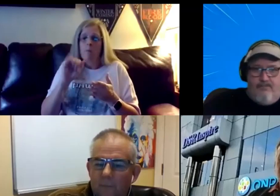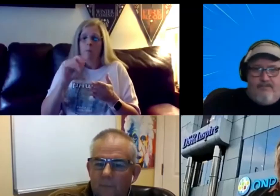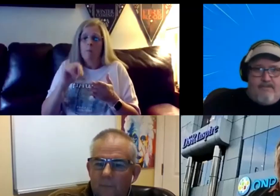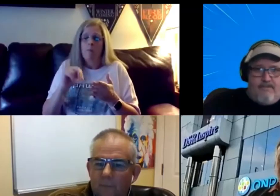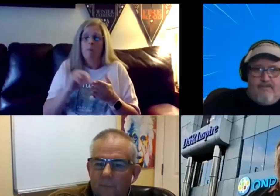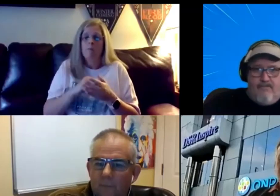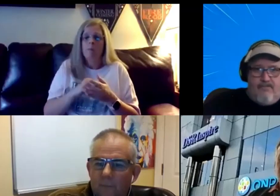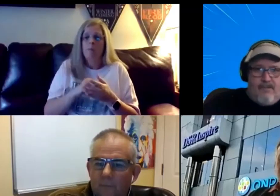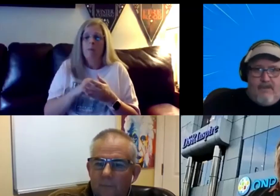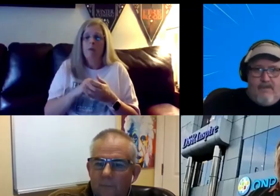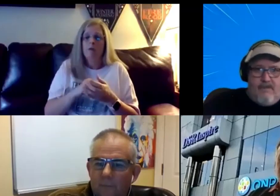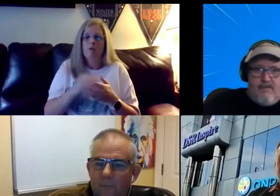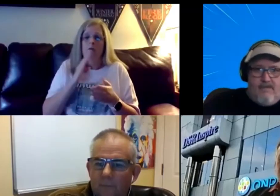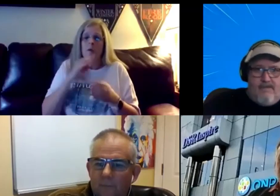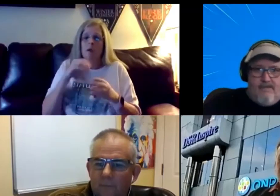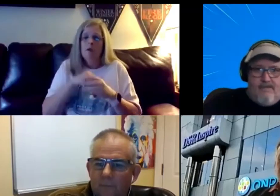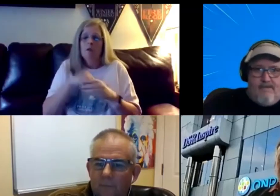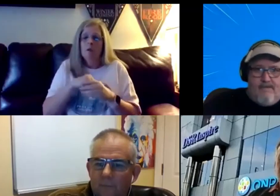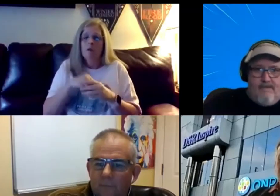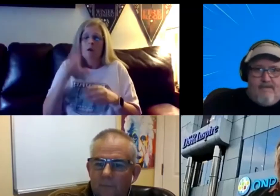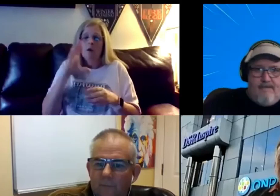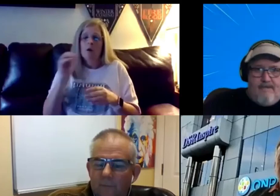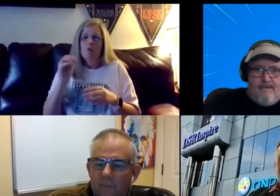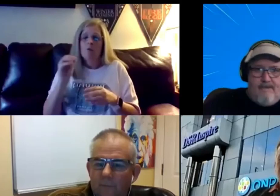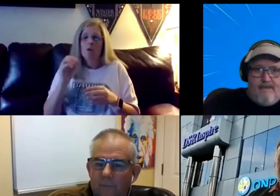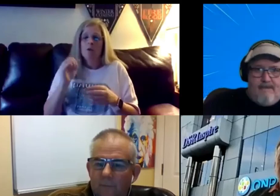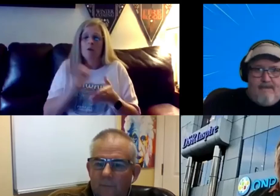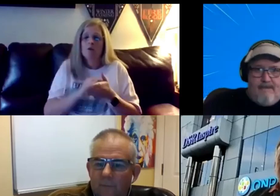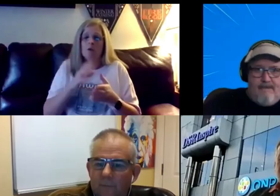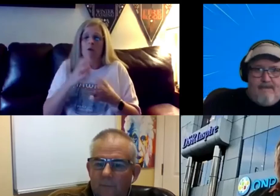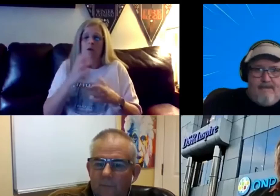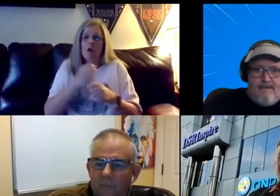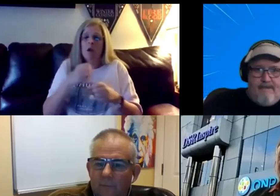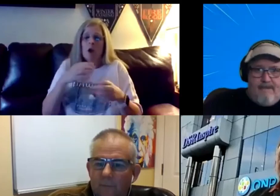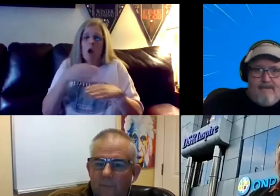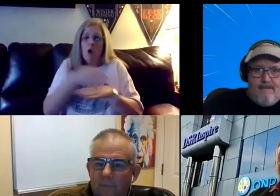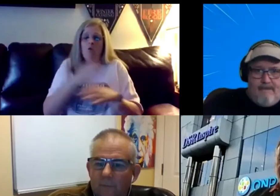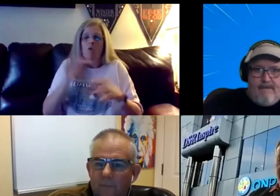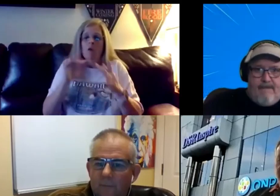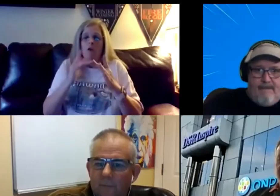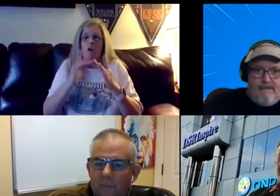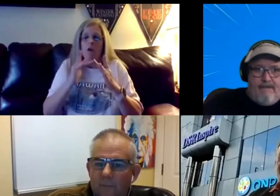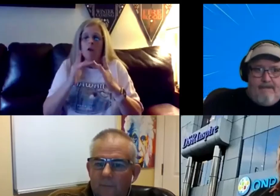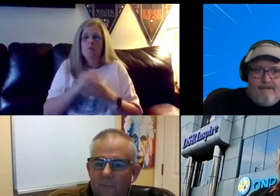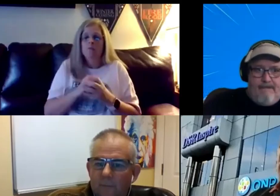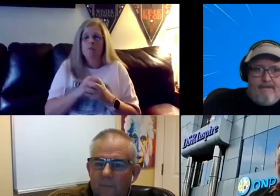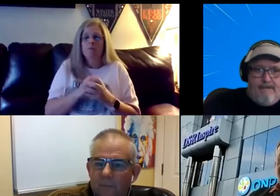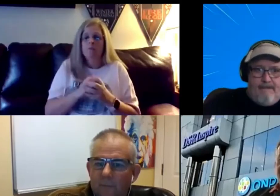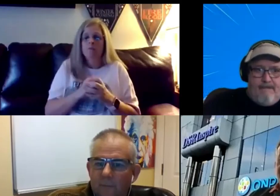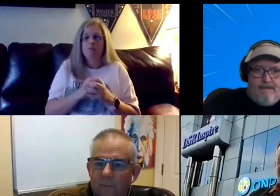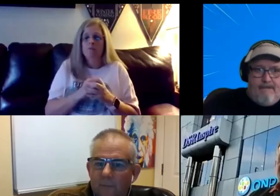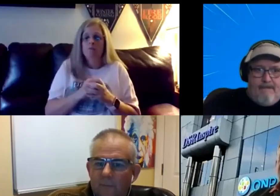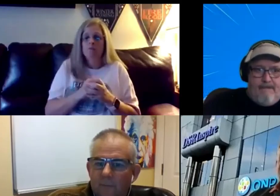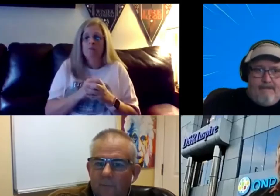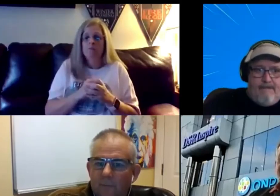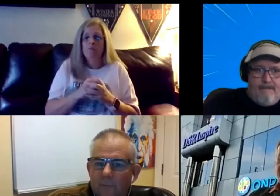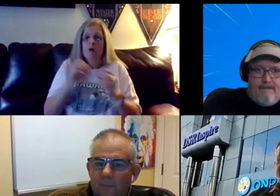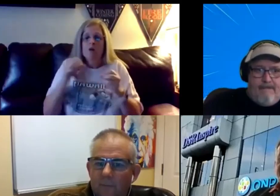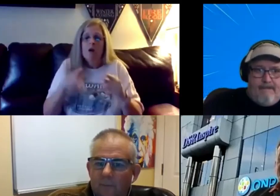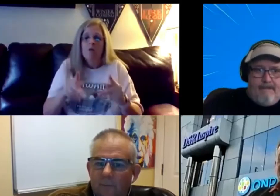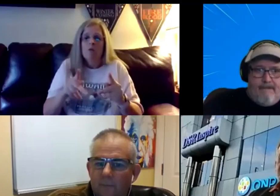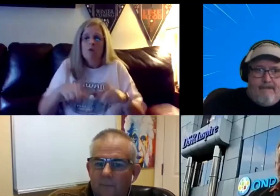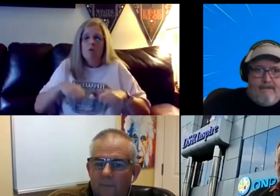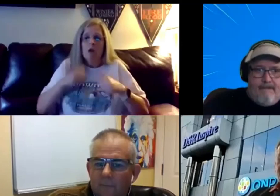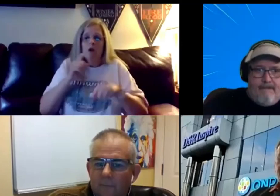potentially be involved in a company that's going to take over the internet and the World Wide Web. And it's an opportunity of a